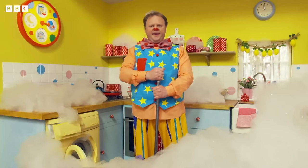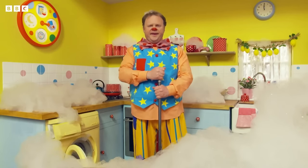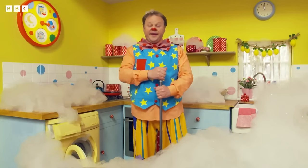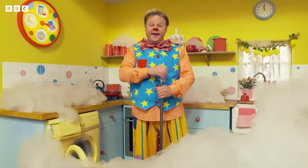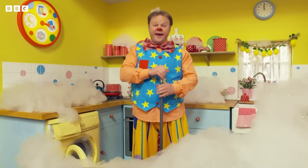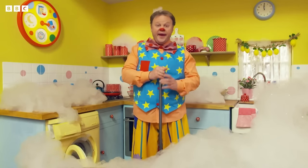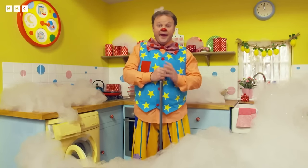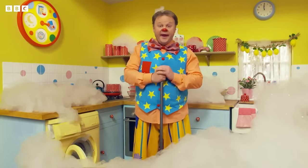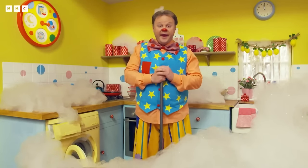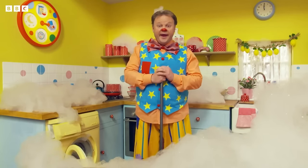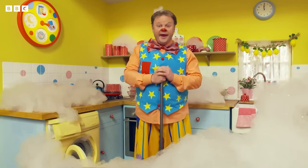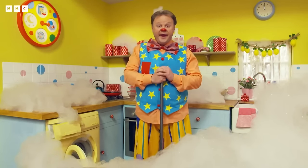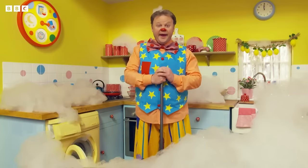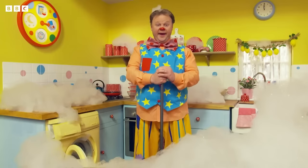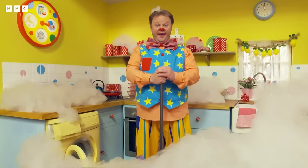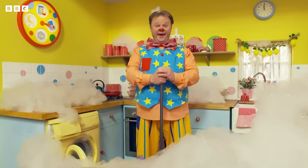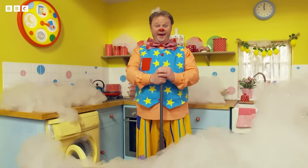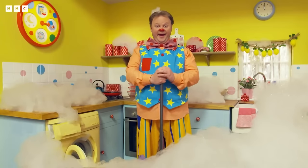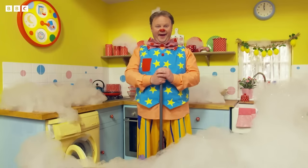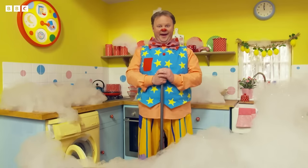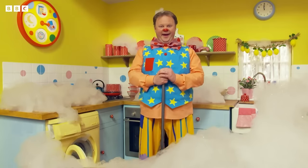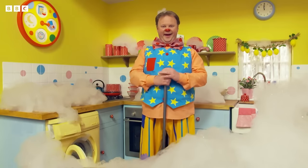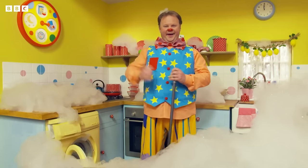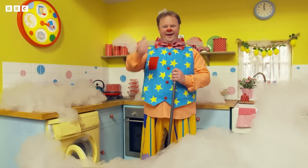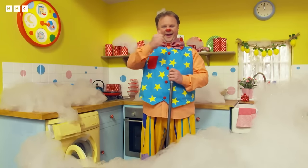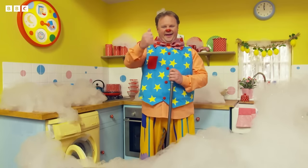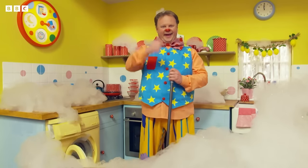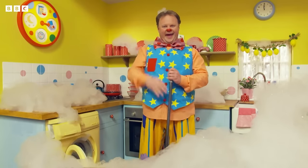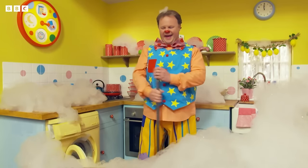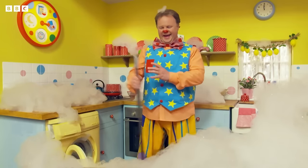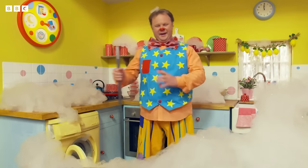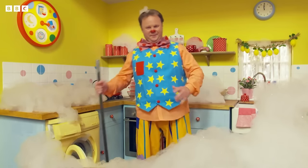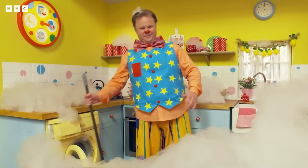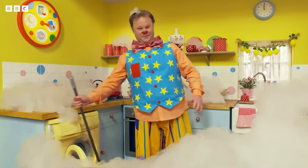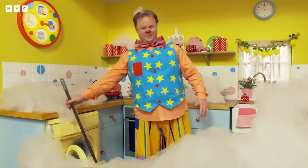could you show us the sign for spring? Okay.